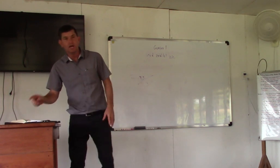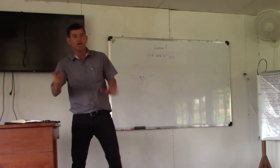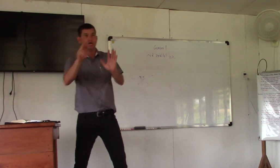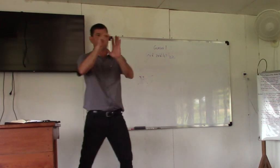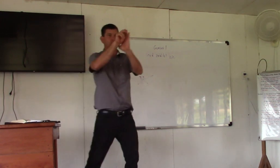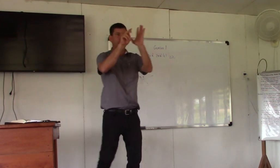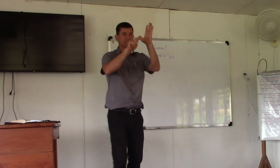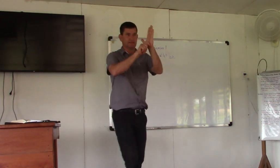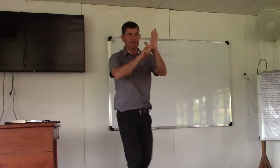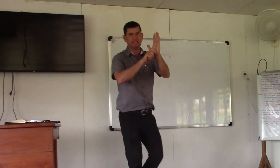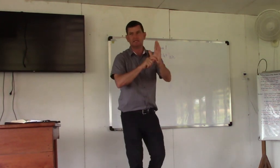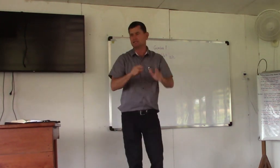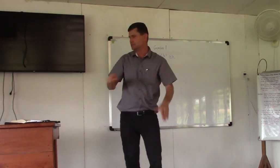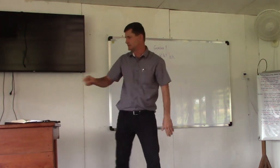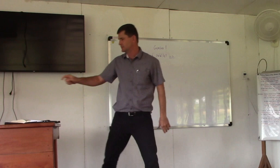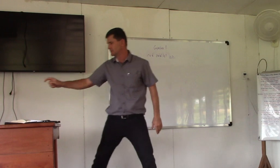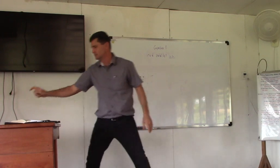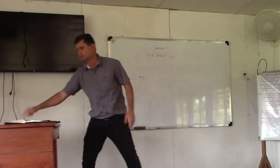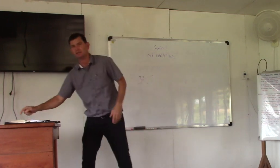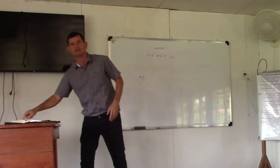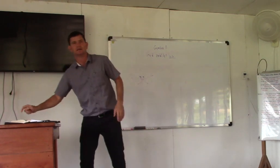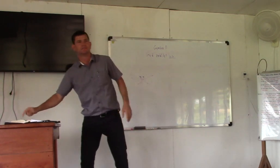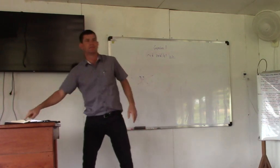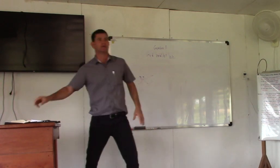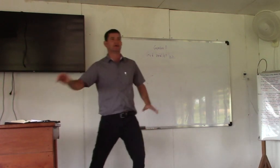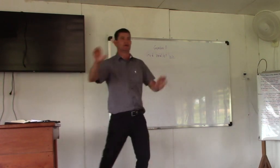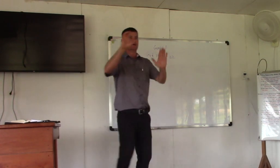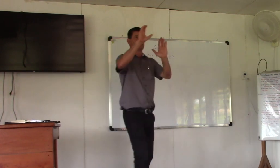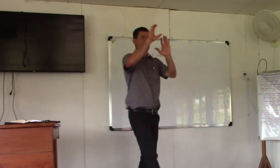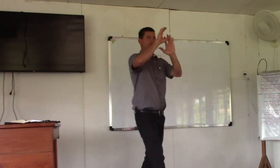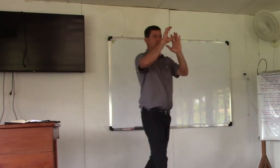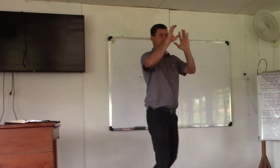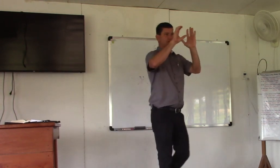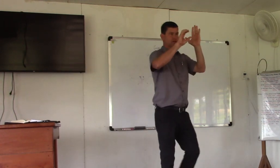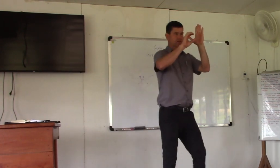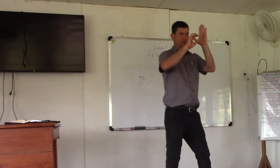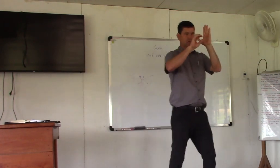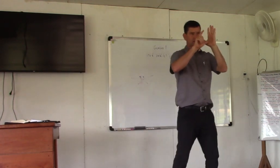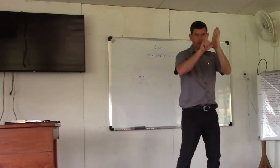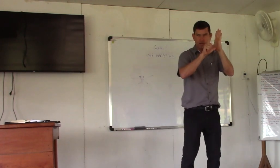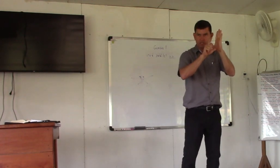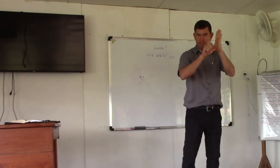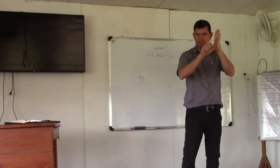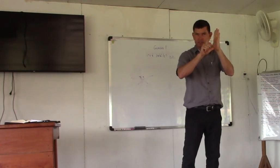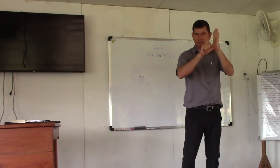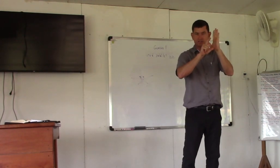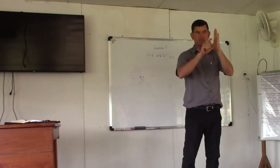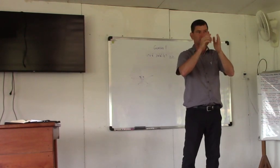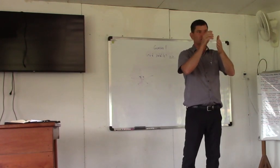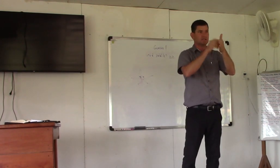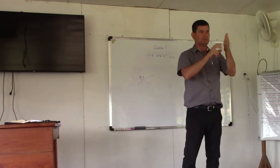In the New Testament, Colossians chapter